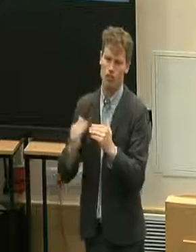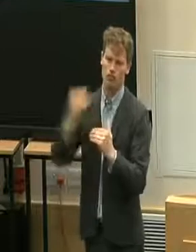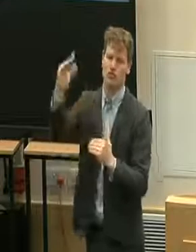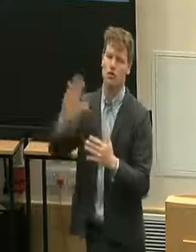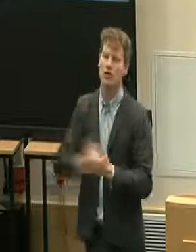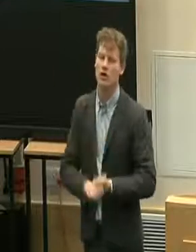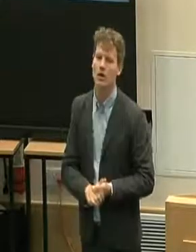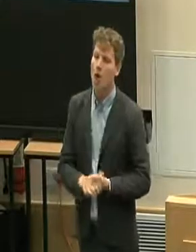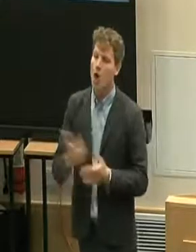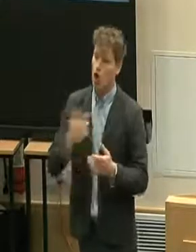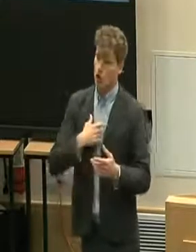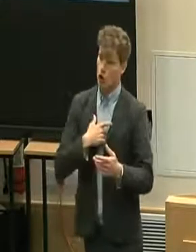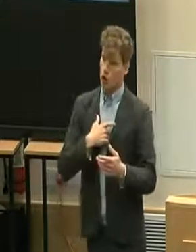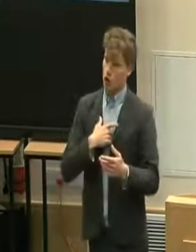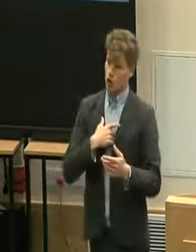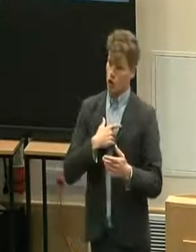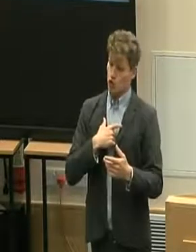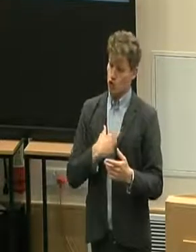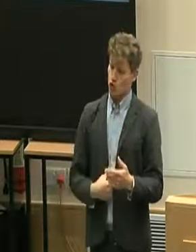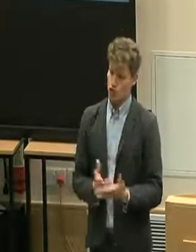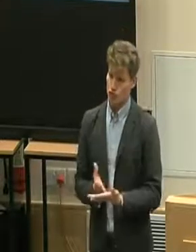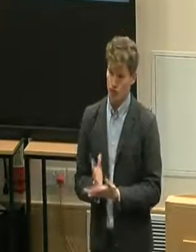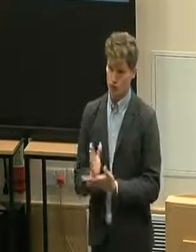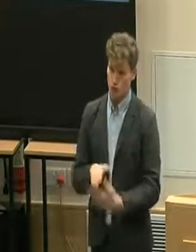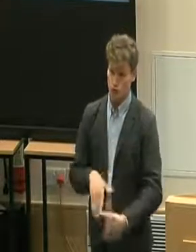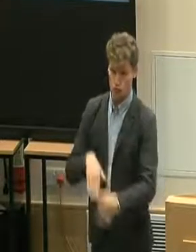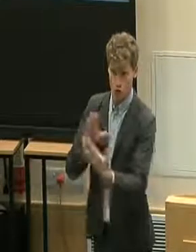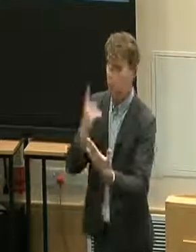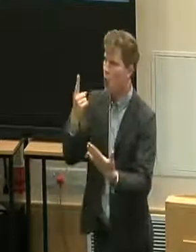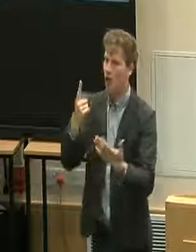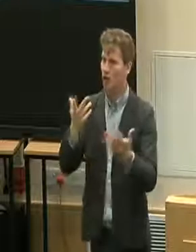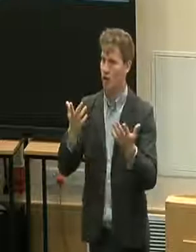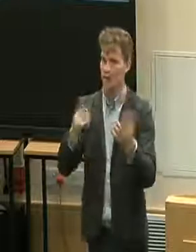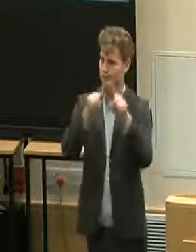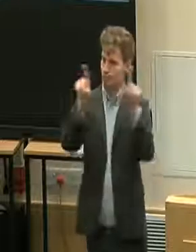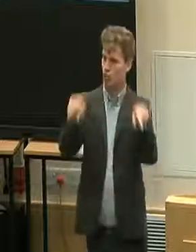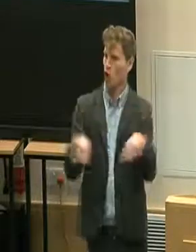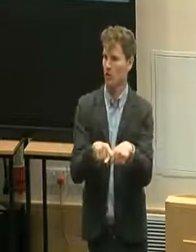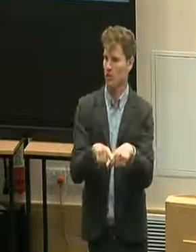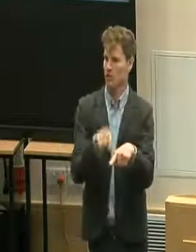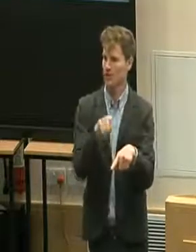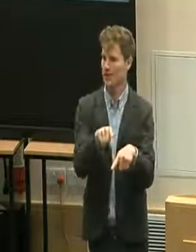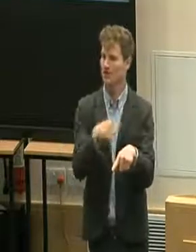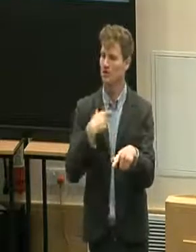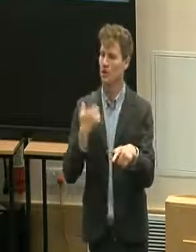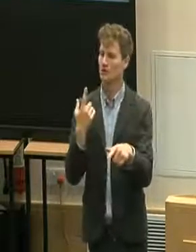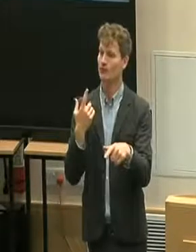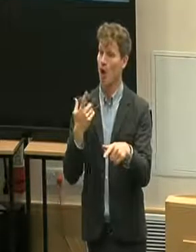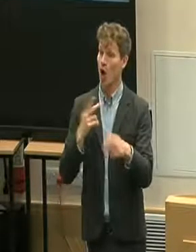approach to a document means that it is governed by human rights. That's trivial. But